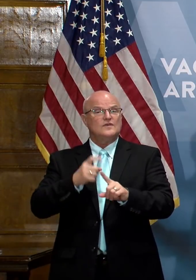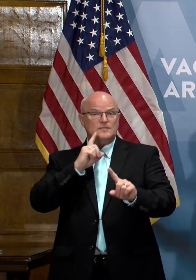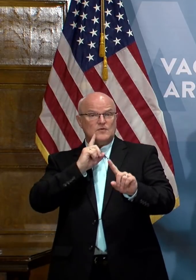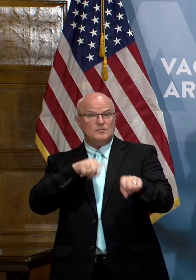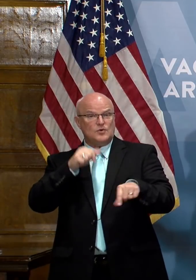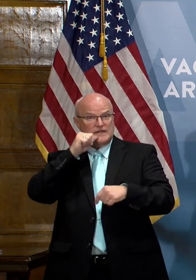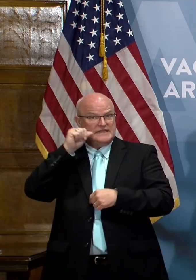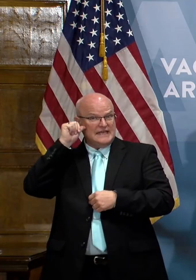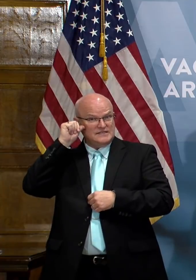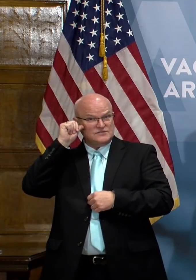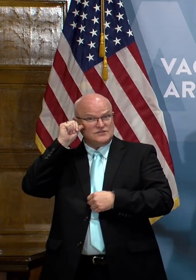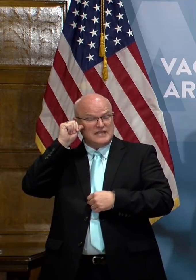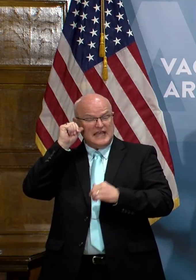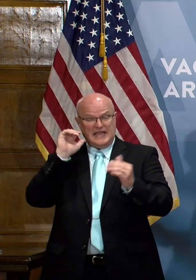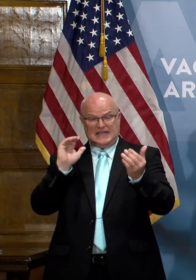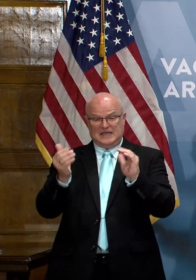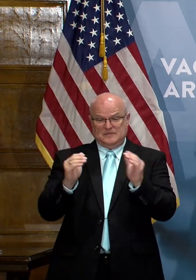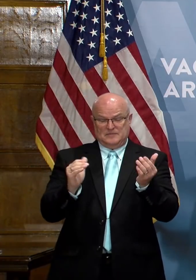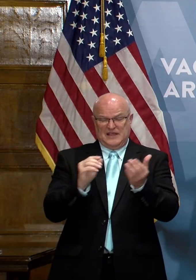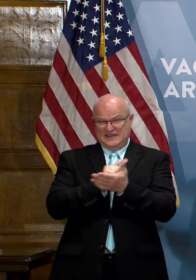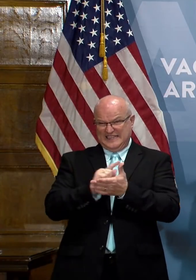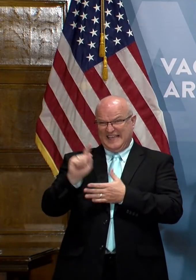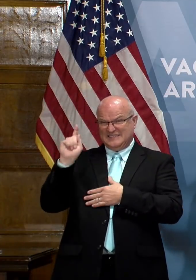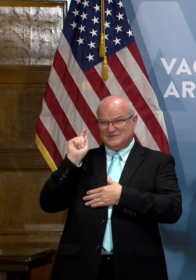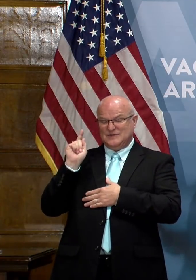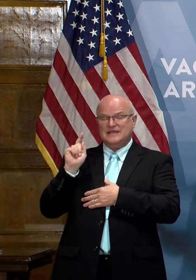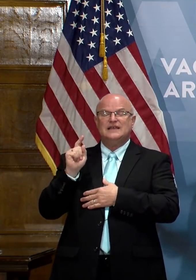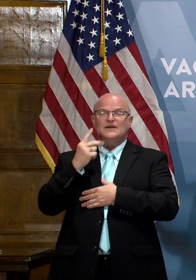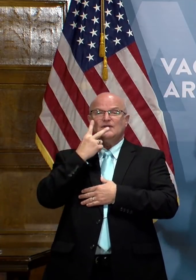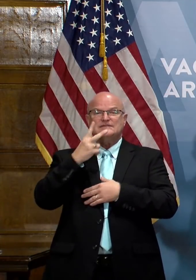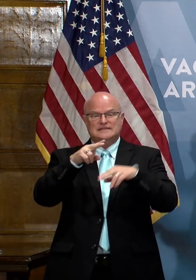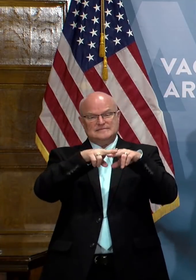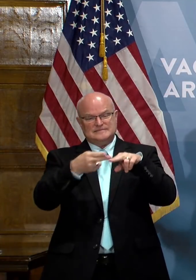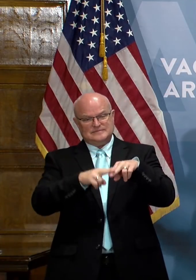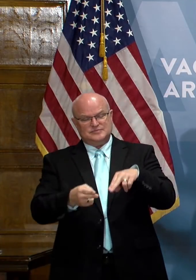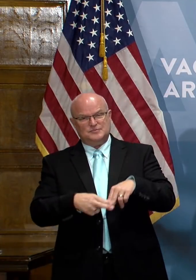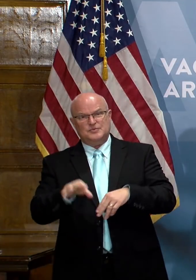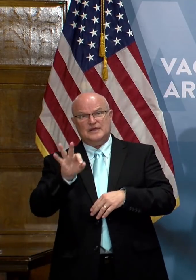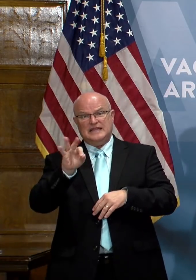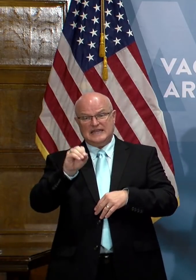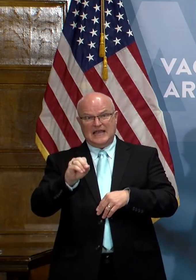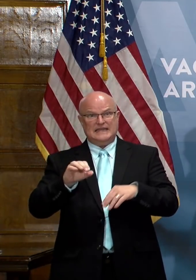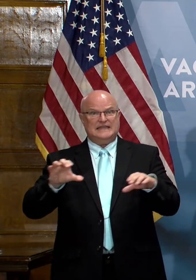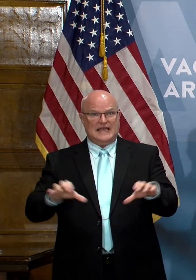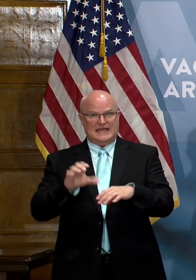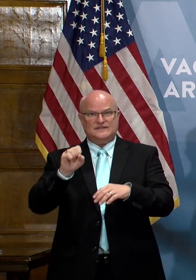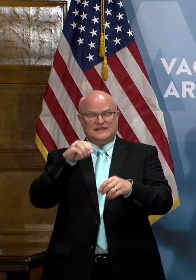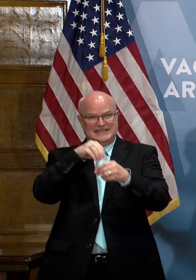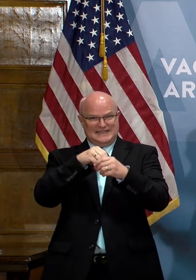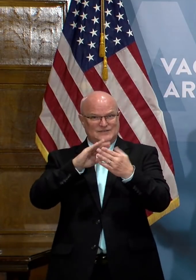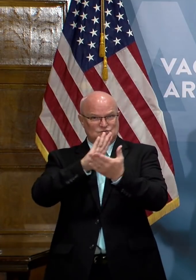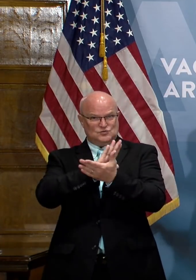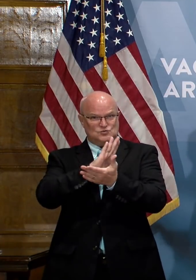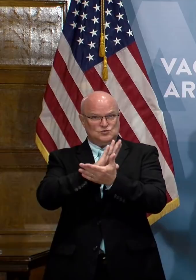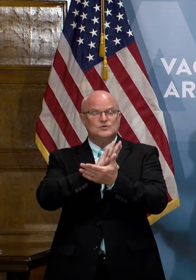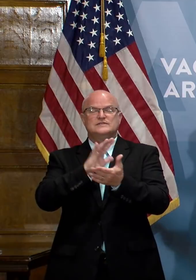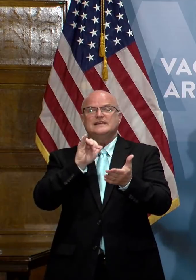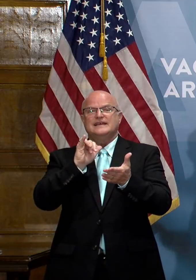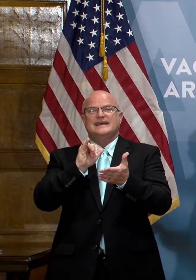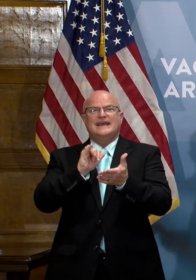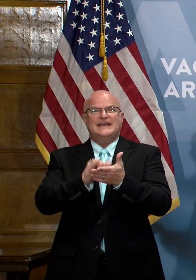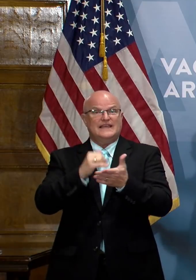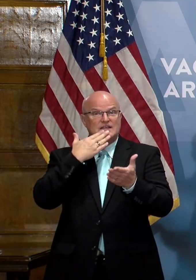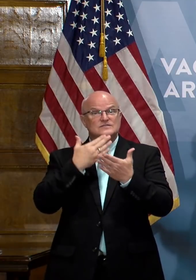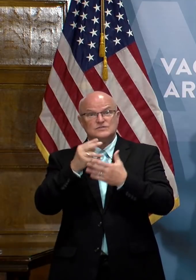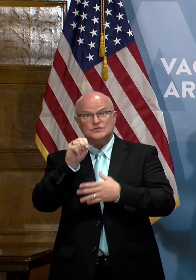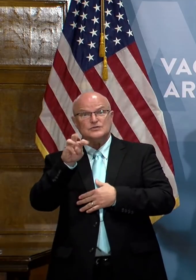report yesterday compared to the report last week, we saw a decline of about 90 active cases. That's